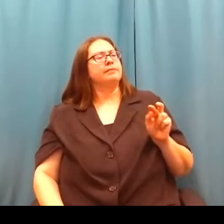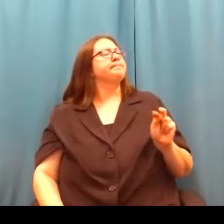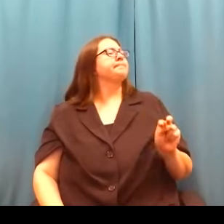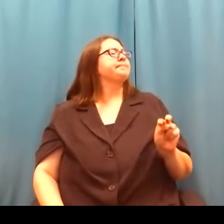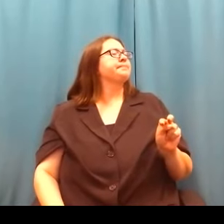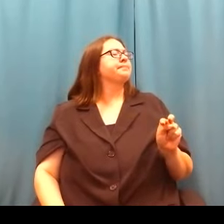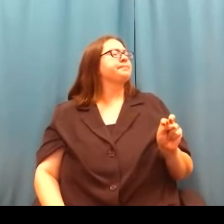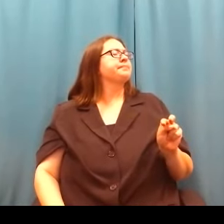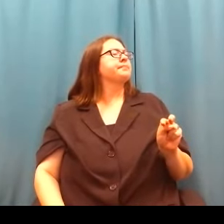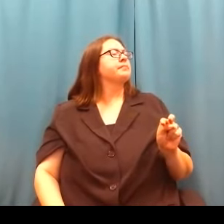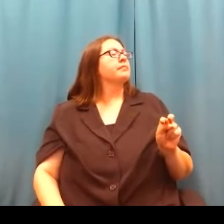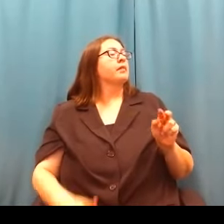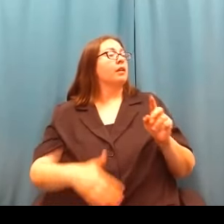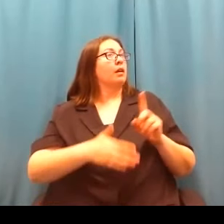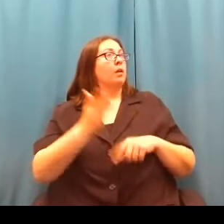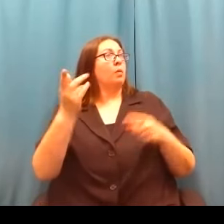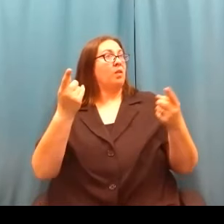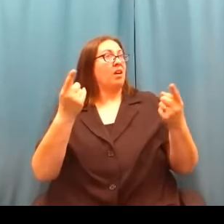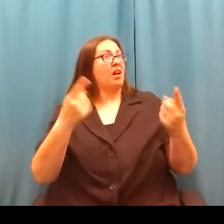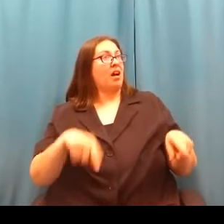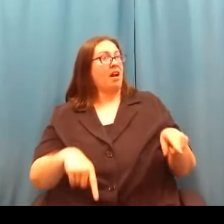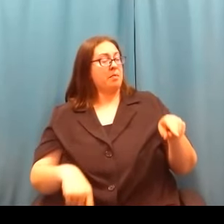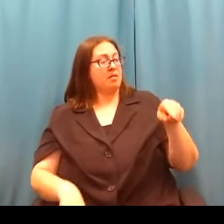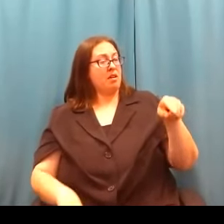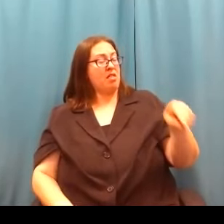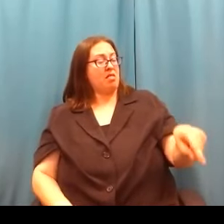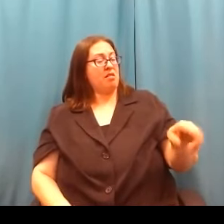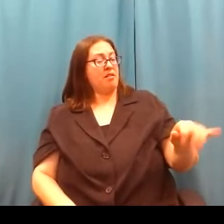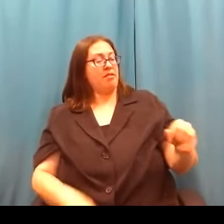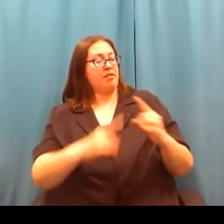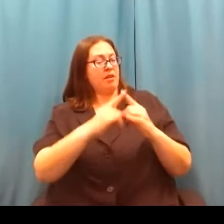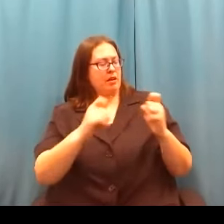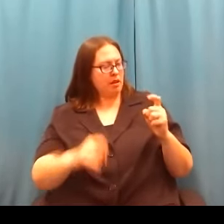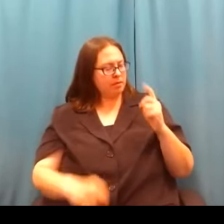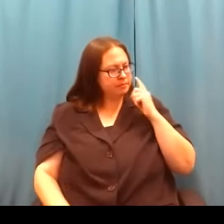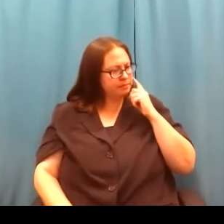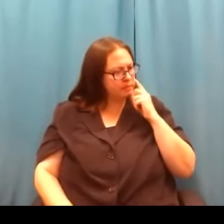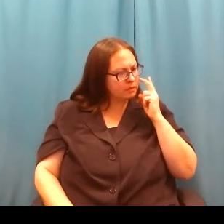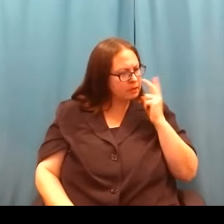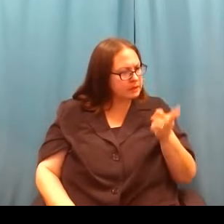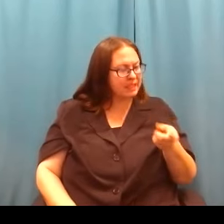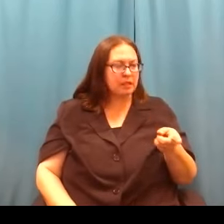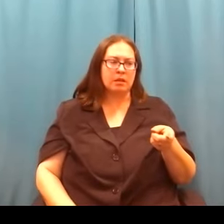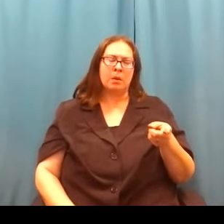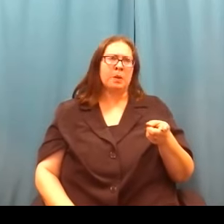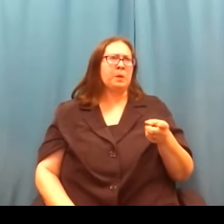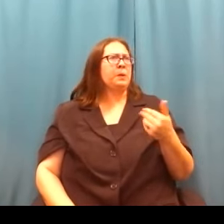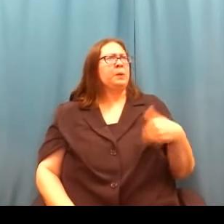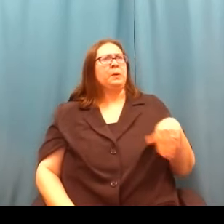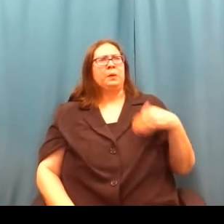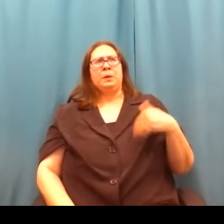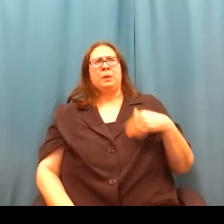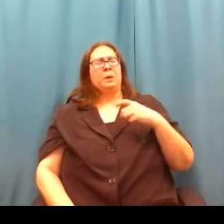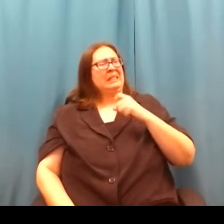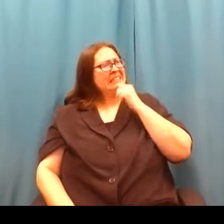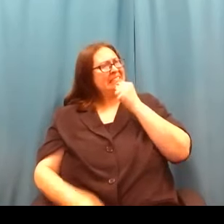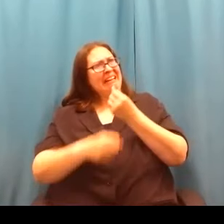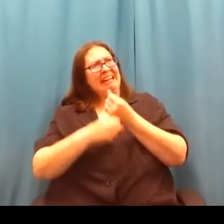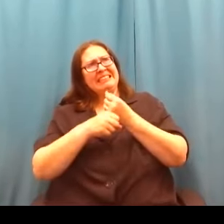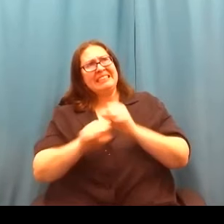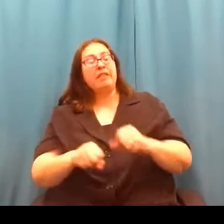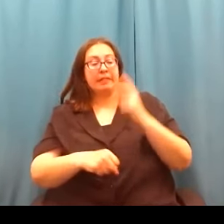happens, what was happening in the encampments, we were finding that the conditions were really unsafe. There's evidence of